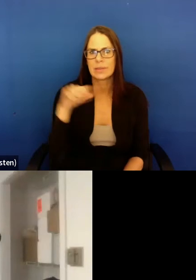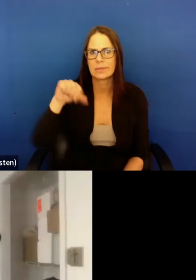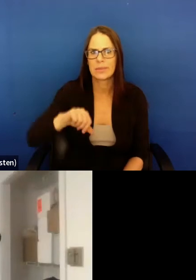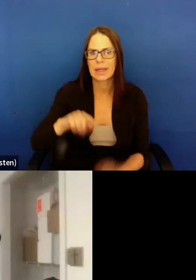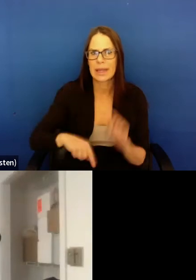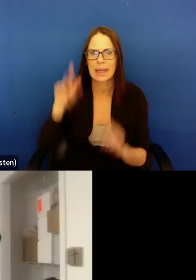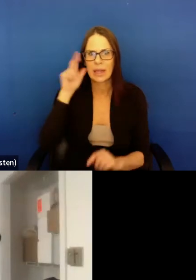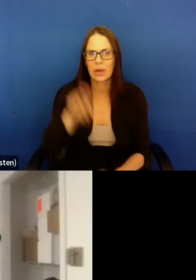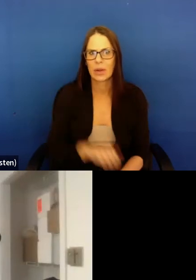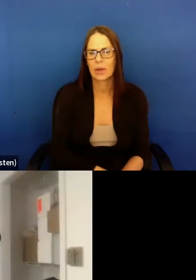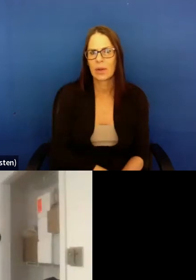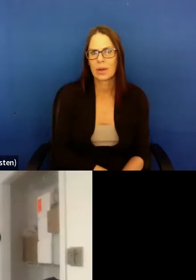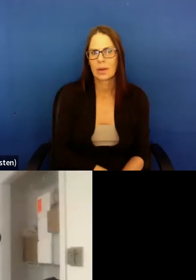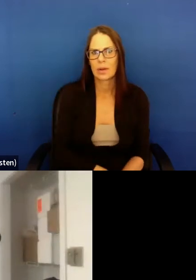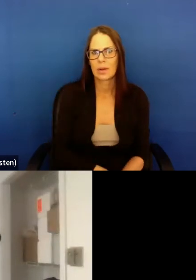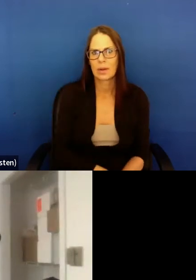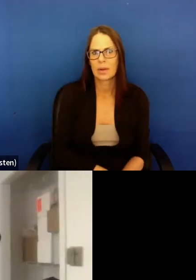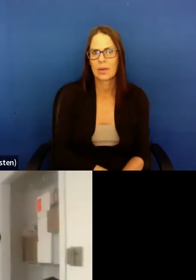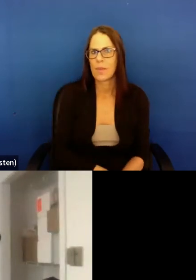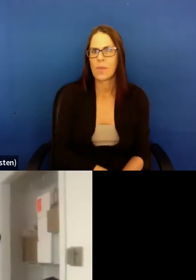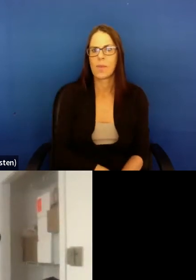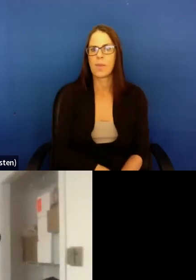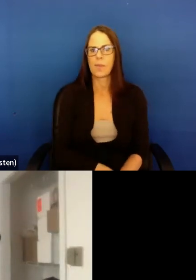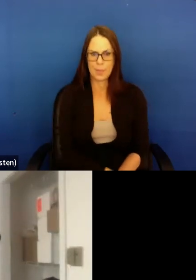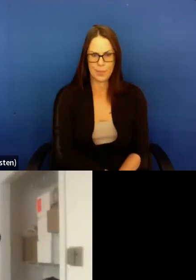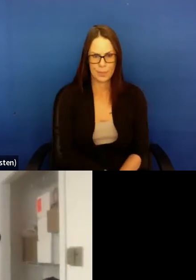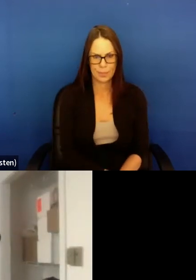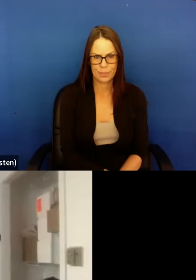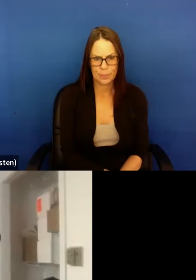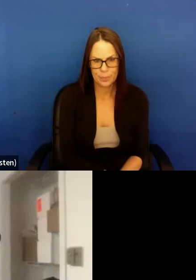having people be smart about keeping accessibility.